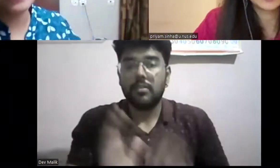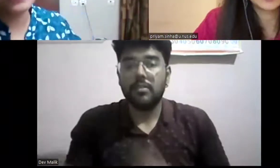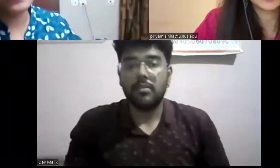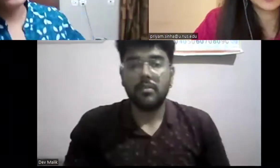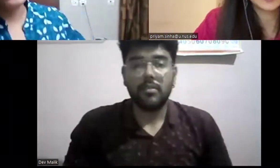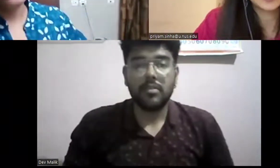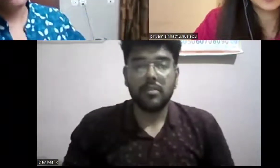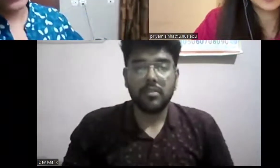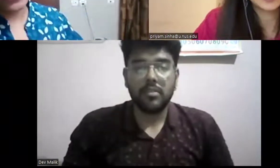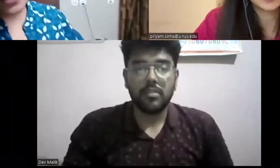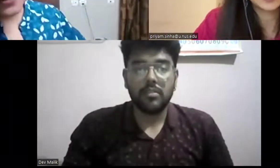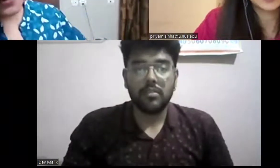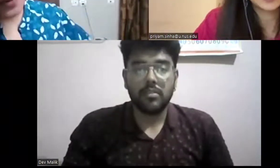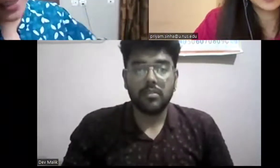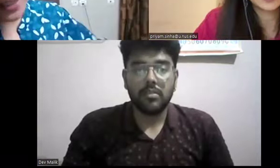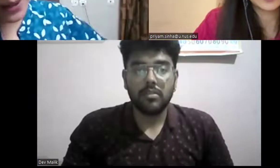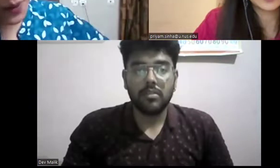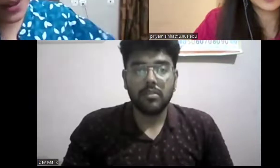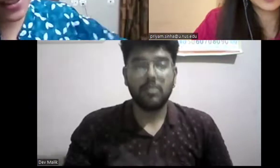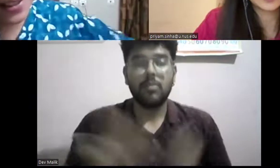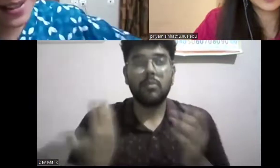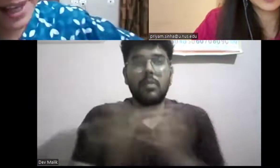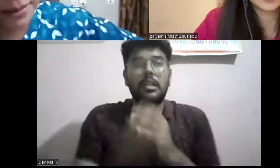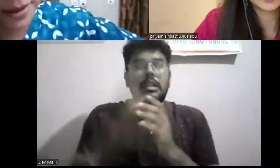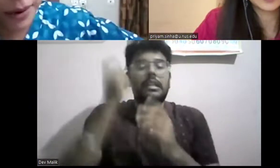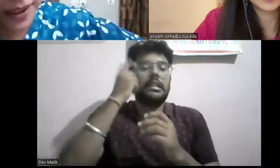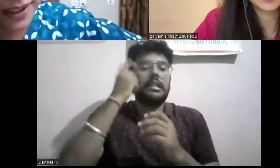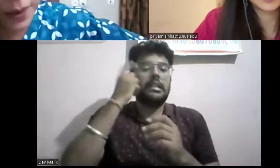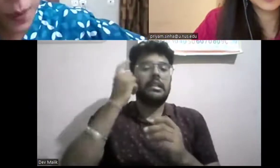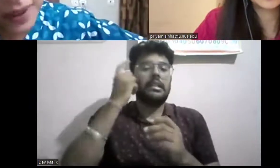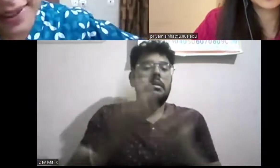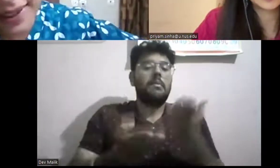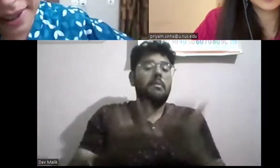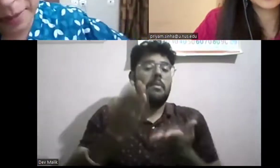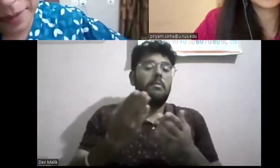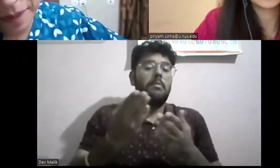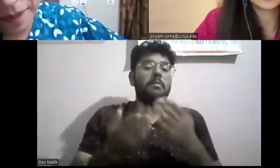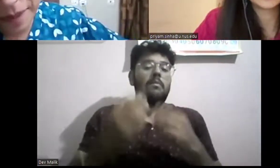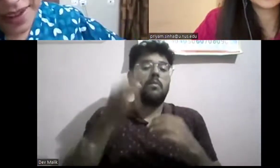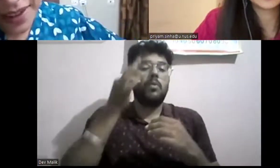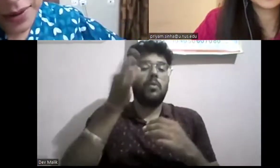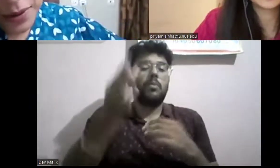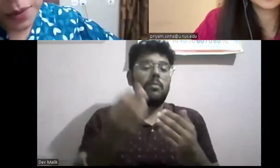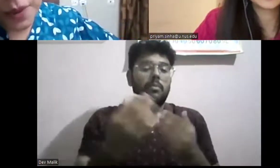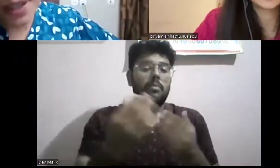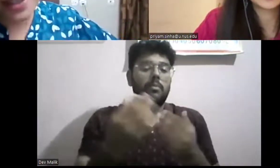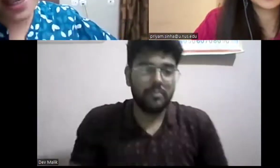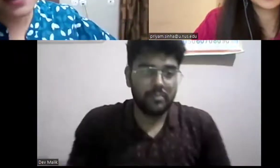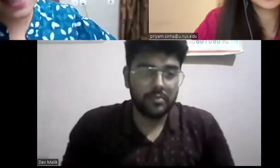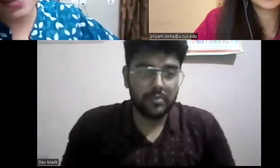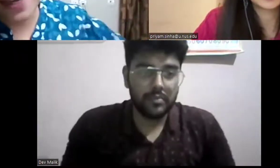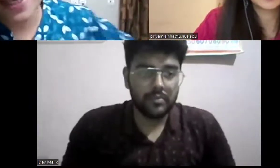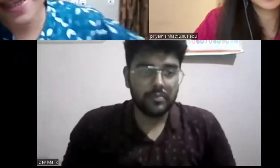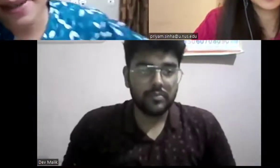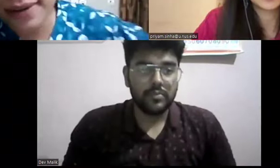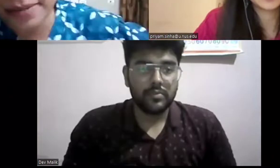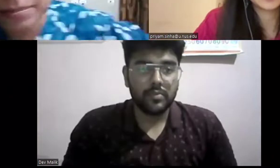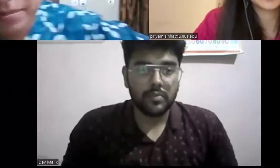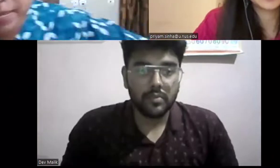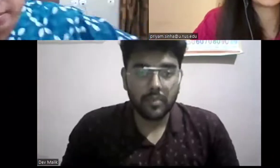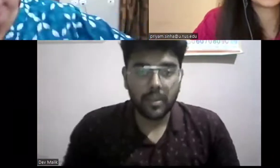has its, we are assuming that the audience is able-bodied all the time. So Yeah. that's a